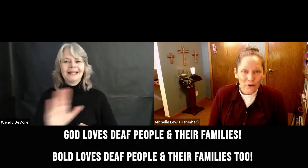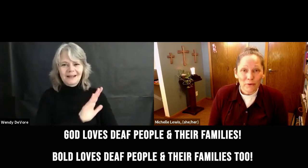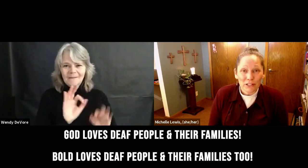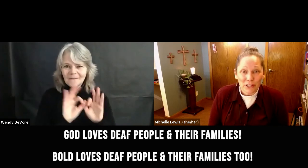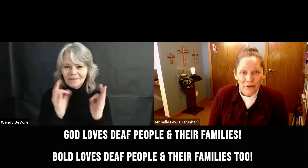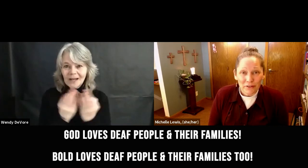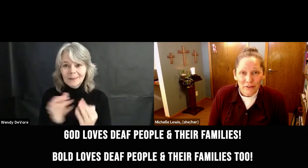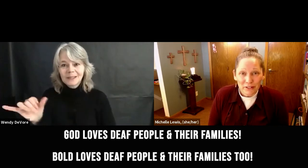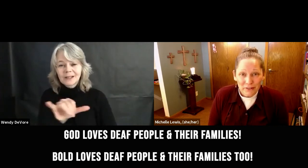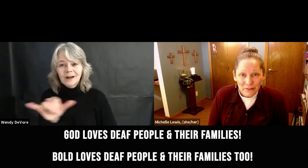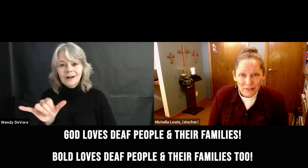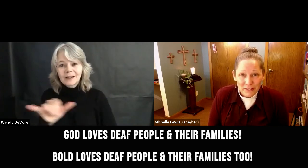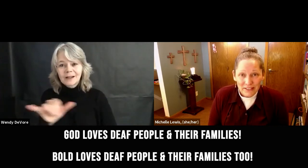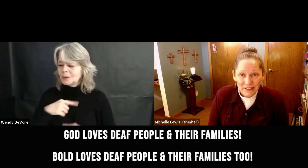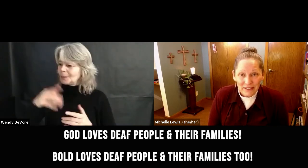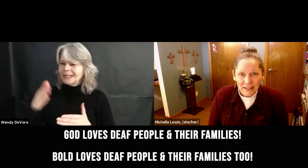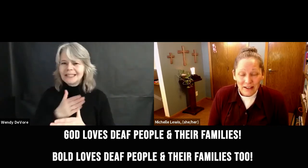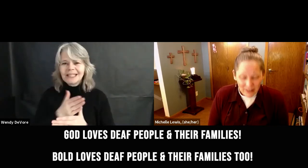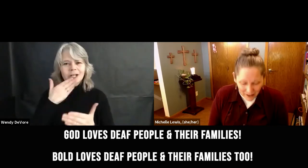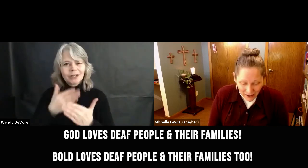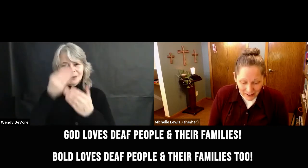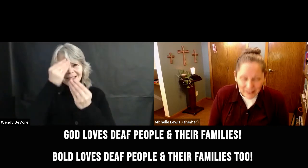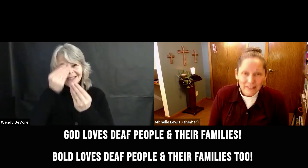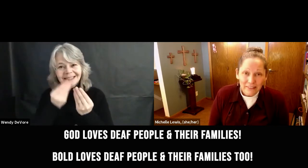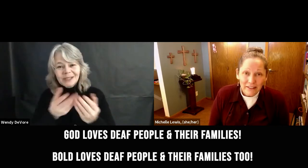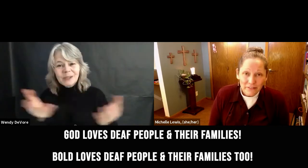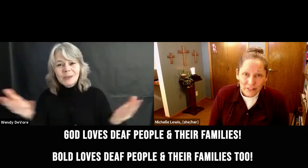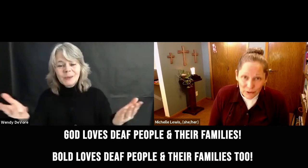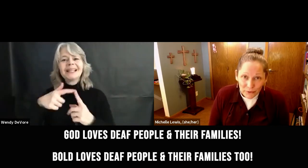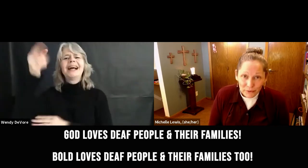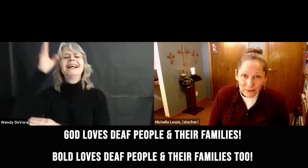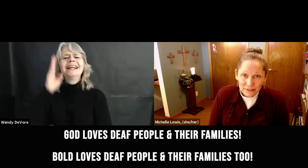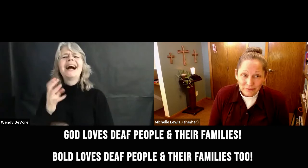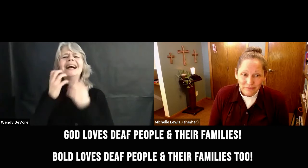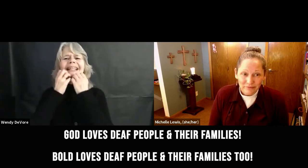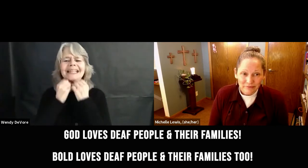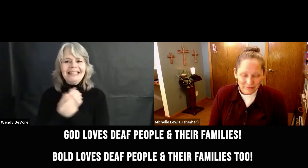so we share the good news. God loves you.